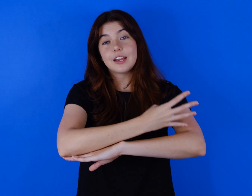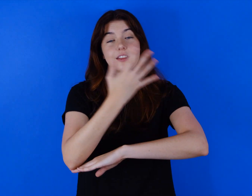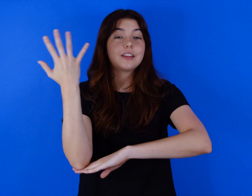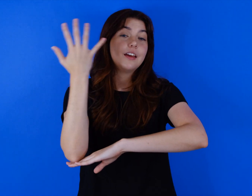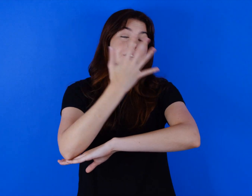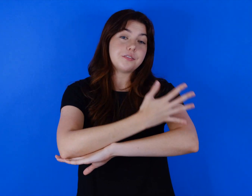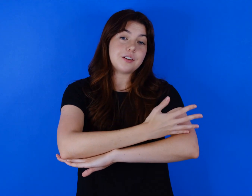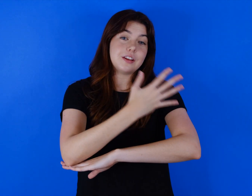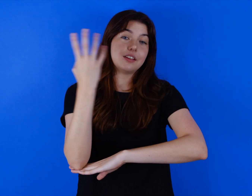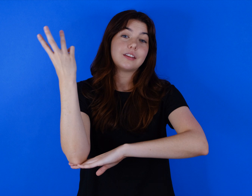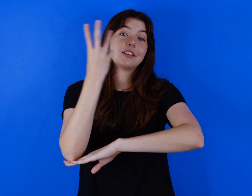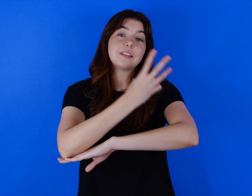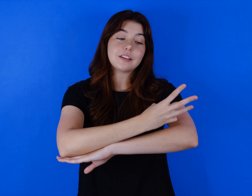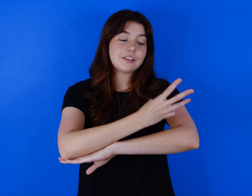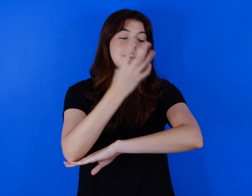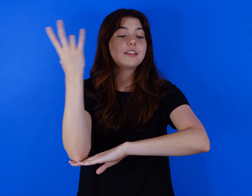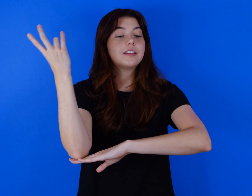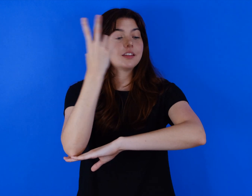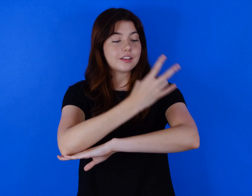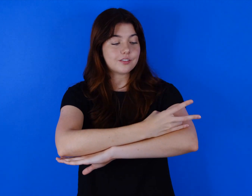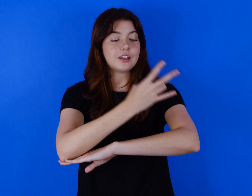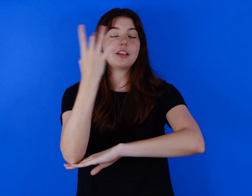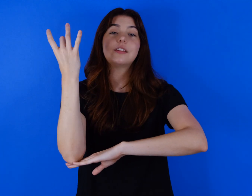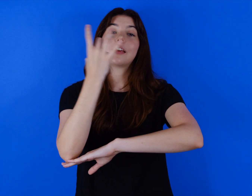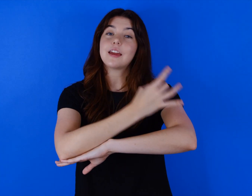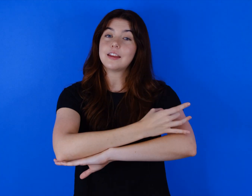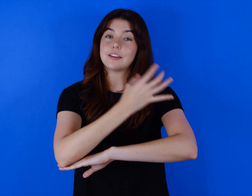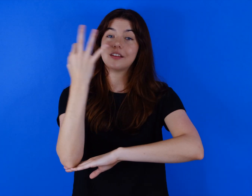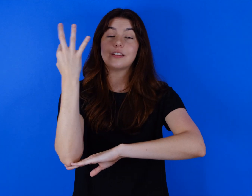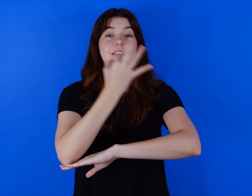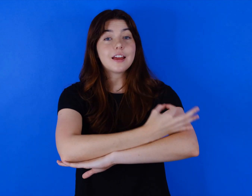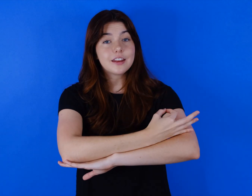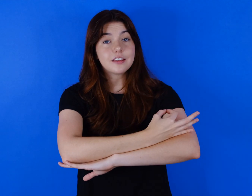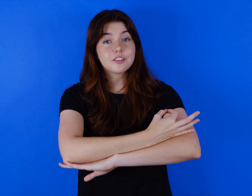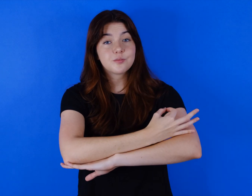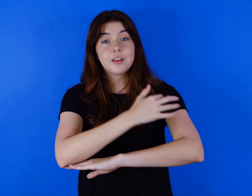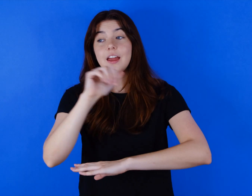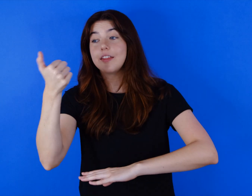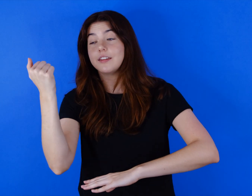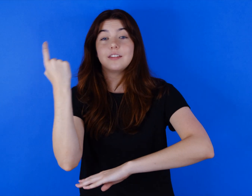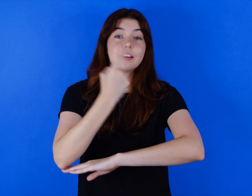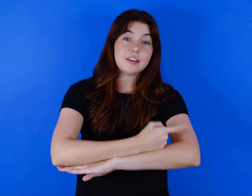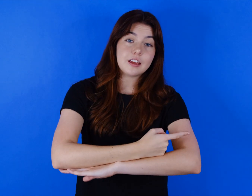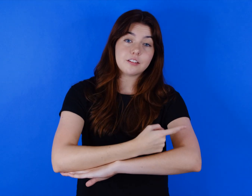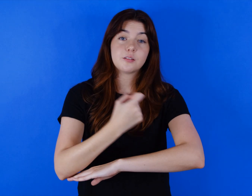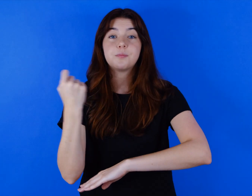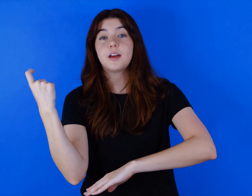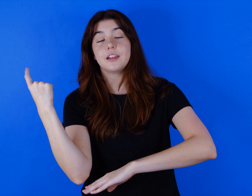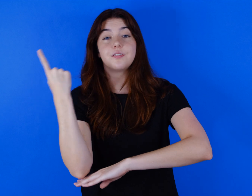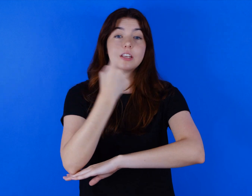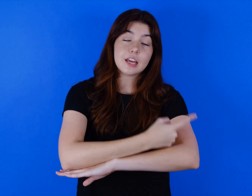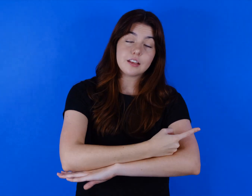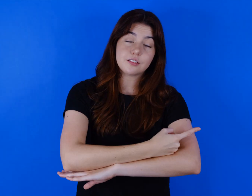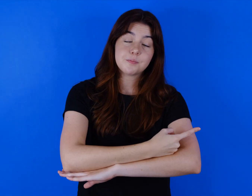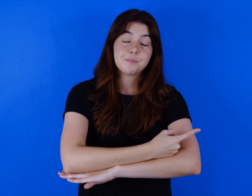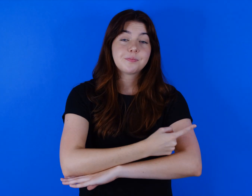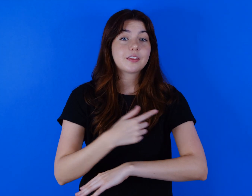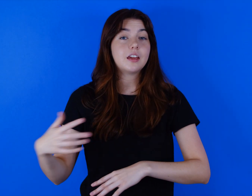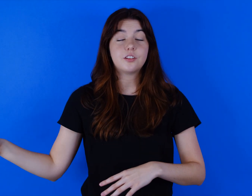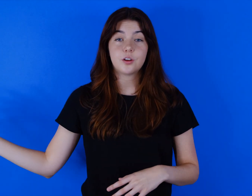days, 5 days, 6 days, 7 days, 8 days, 9 days, and then 10 days, 11 days, and so on and